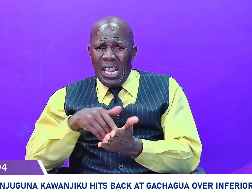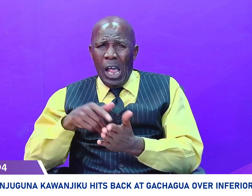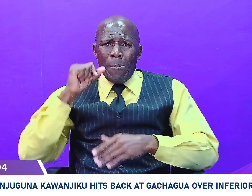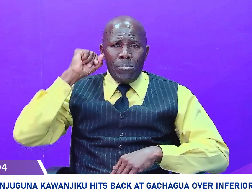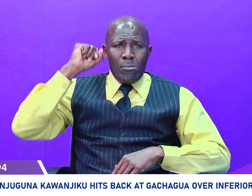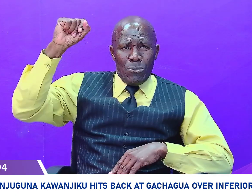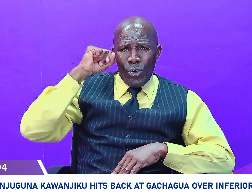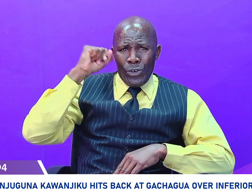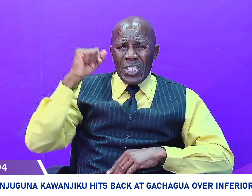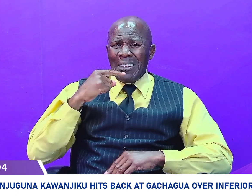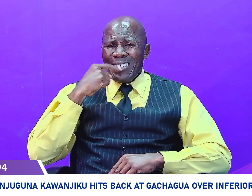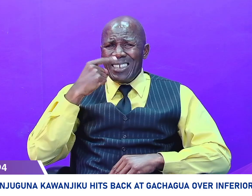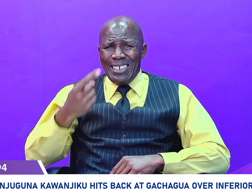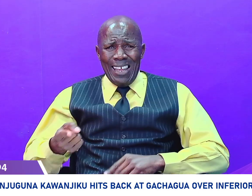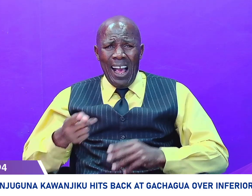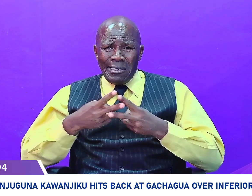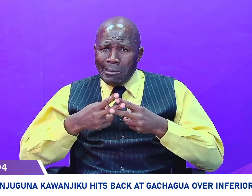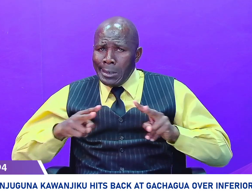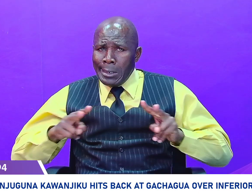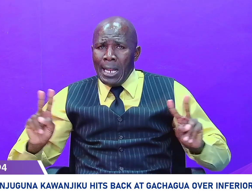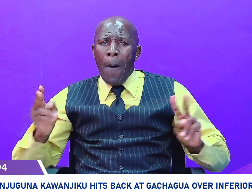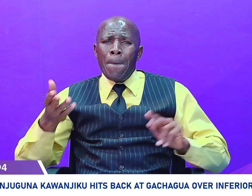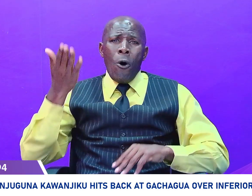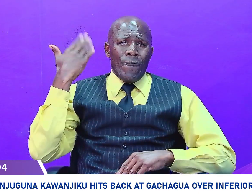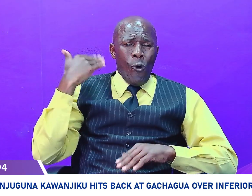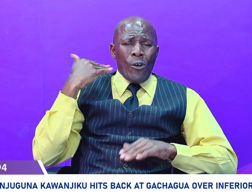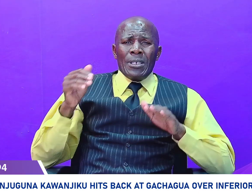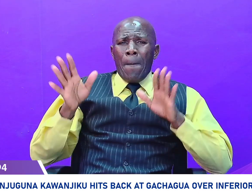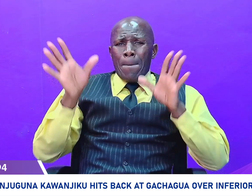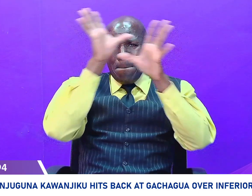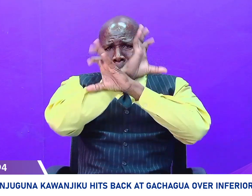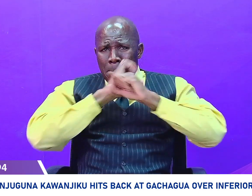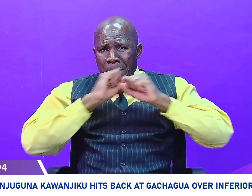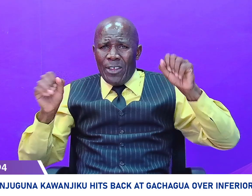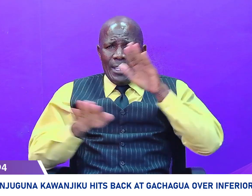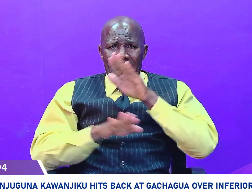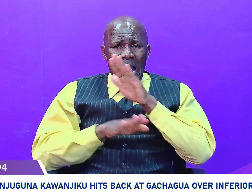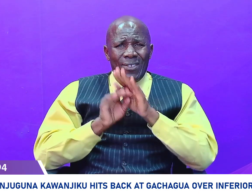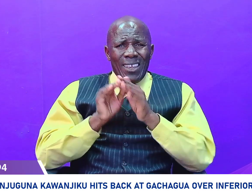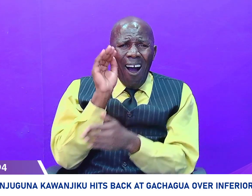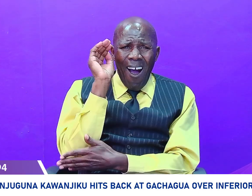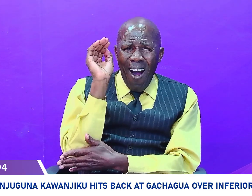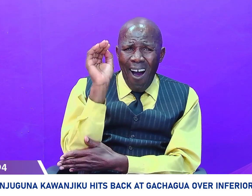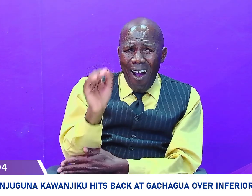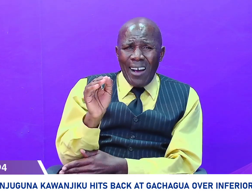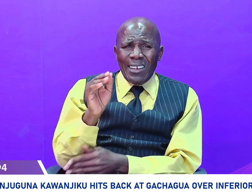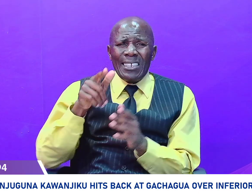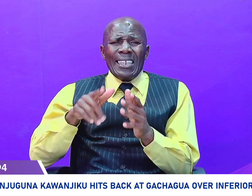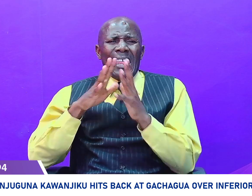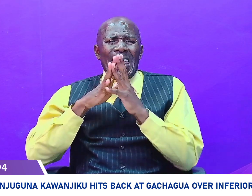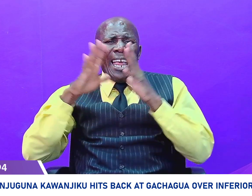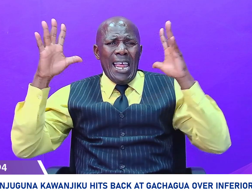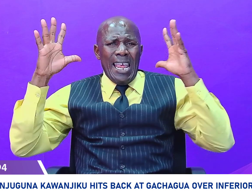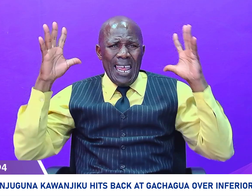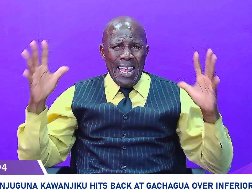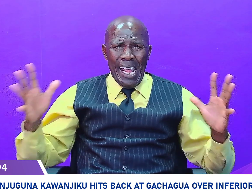politician, telling off the former DP for questioning his legitimacy as an elected